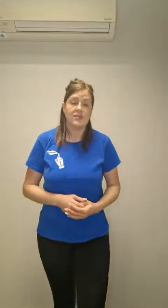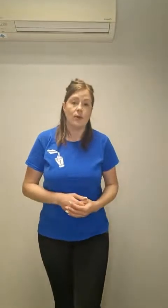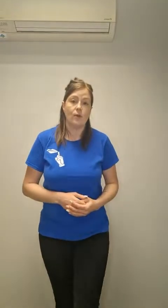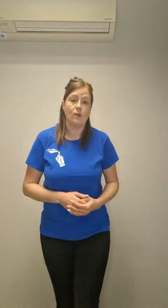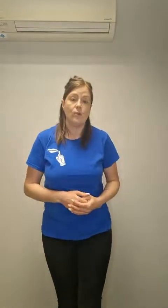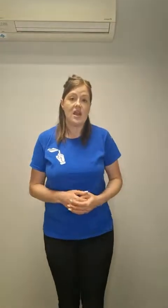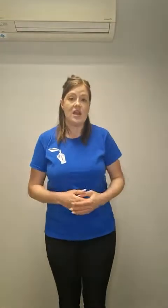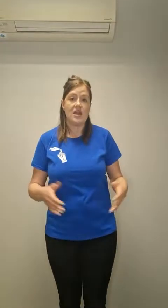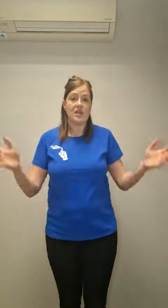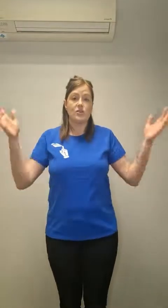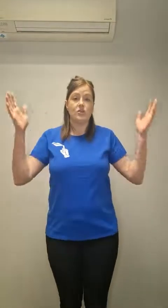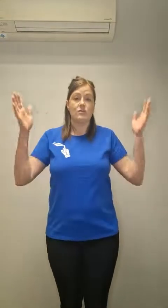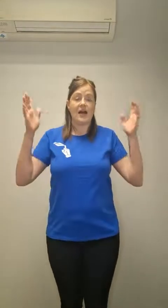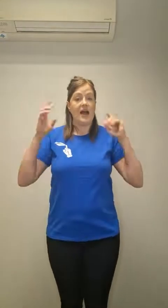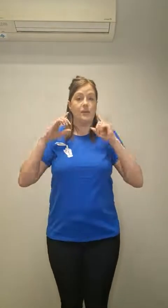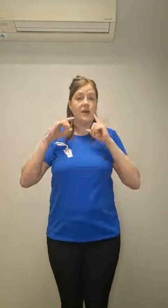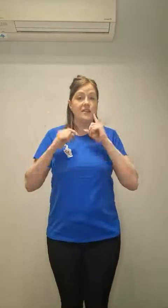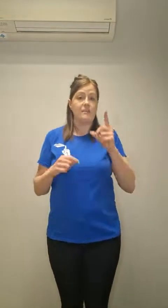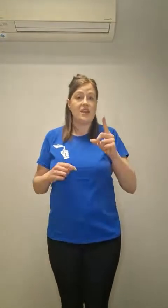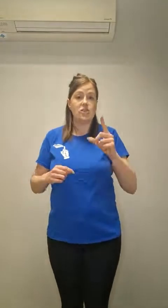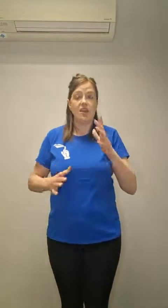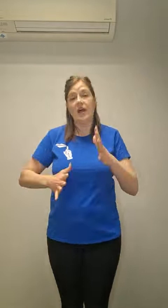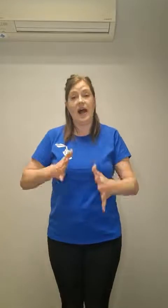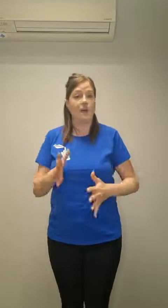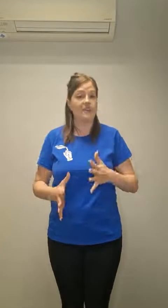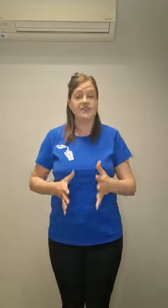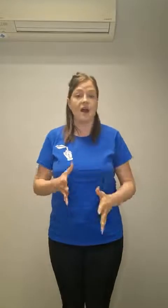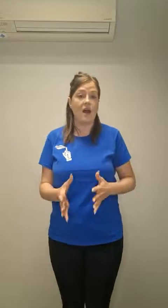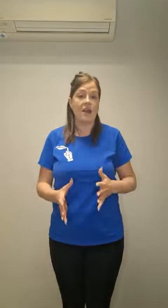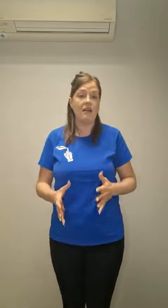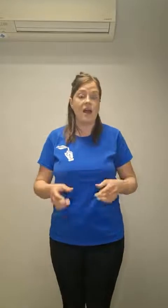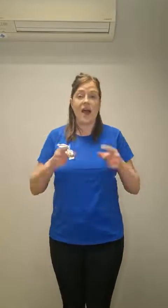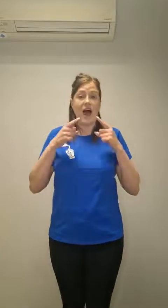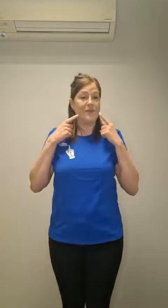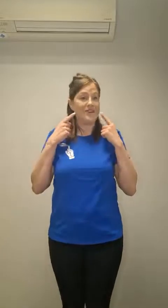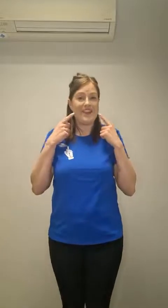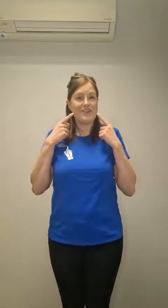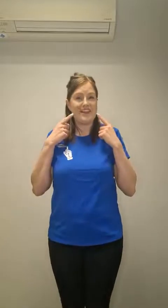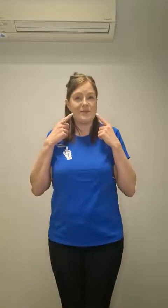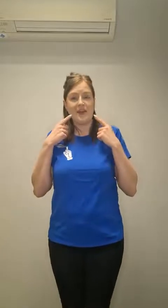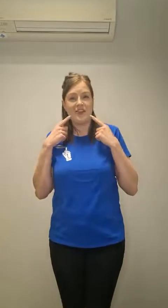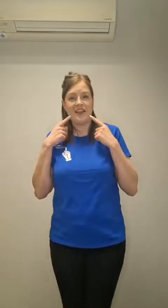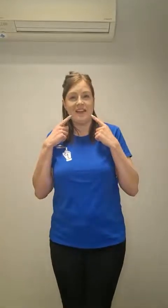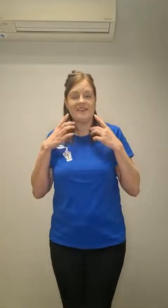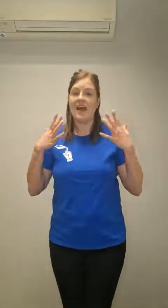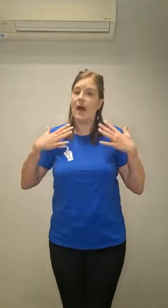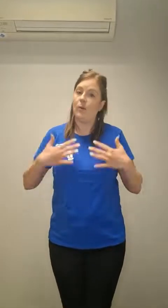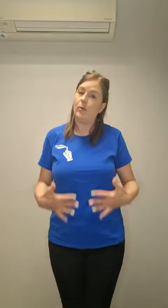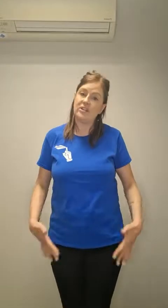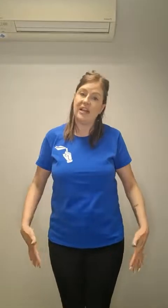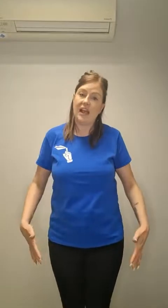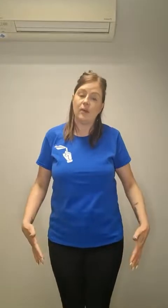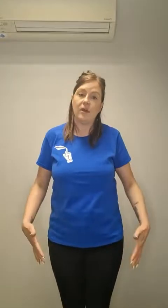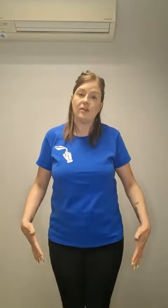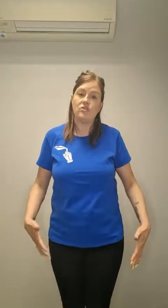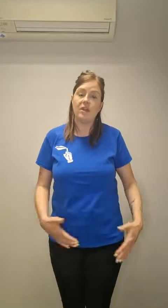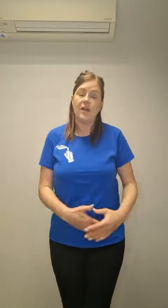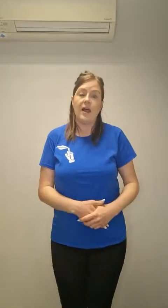So we use our speech, our sign, our facial expressions, our body language, and